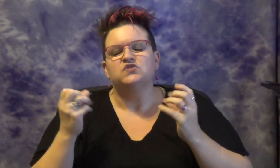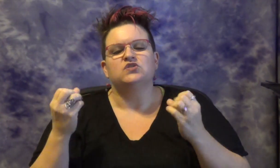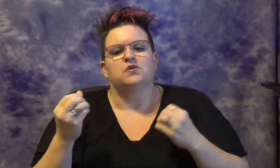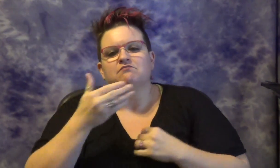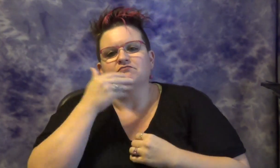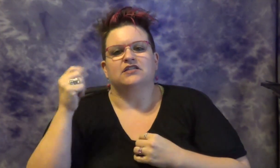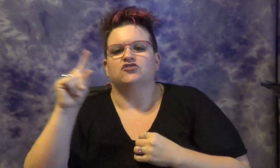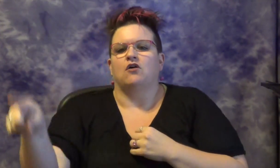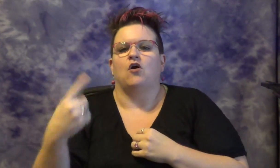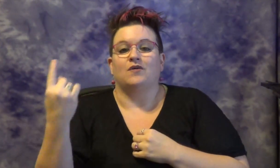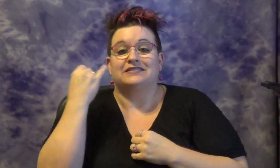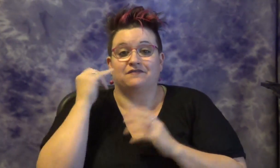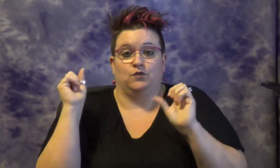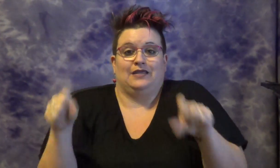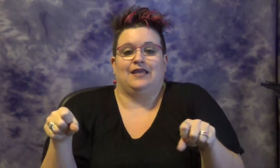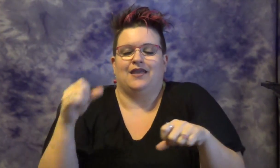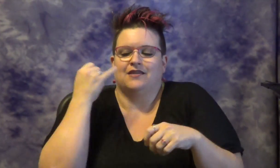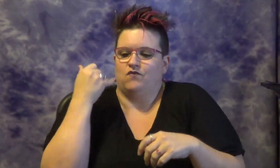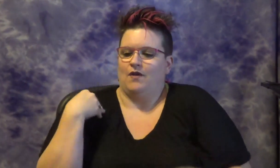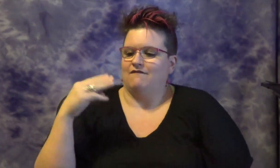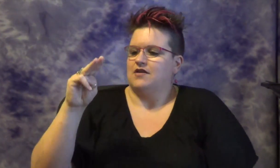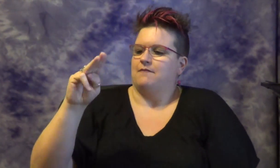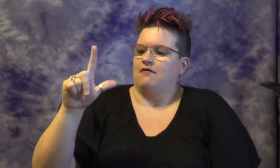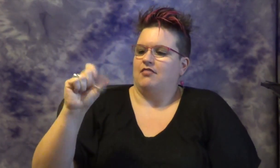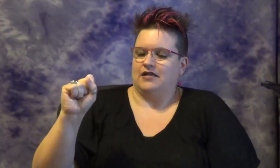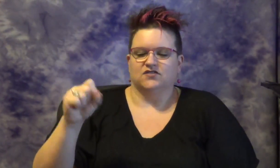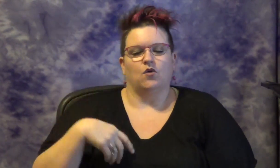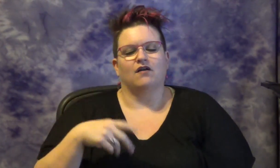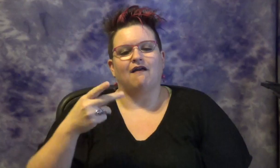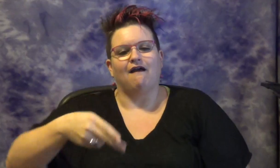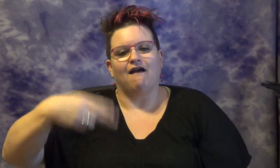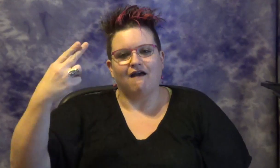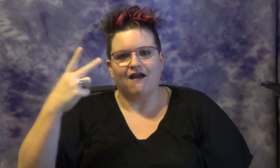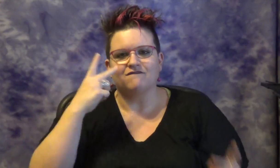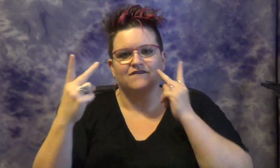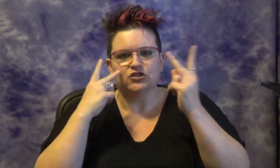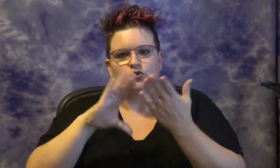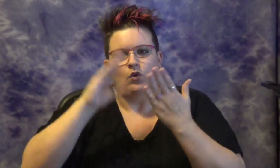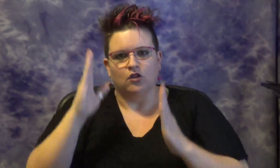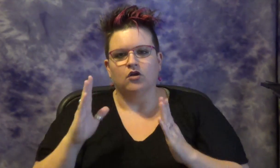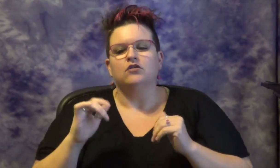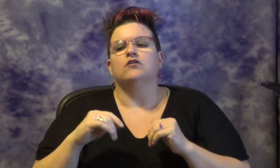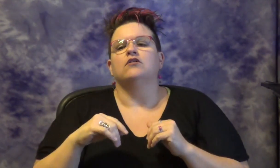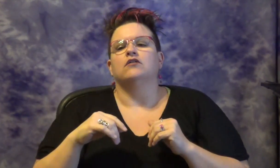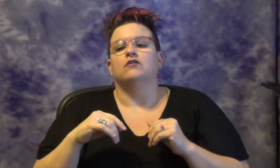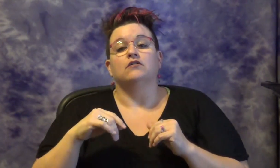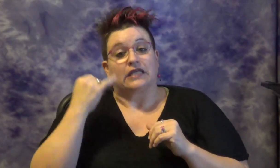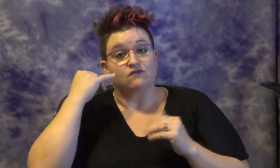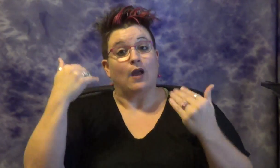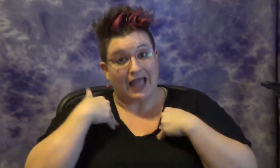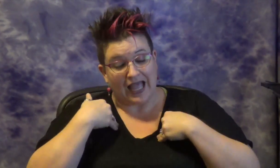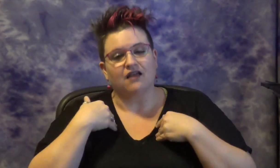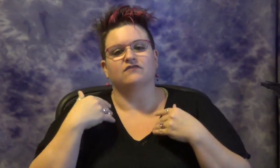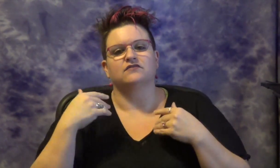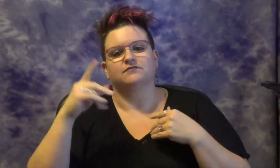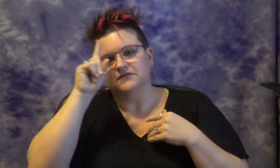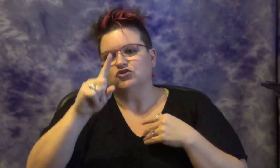than us as hearing persons. So always, if you can, if you have a minimal language skill